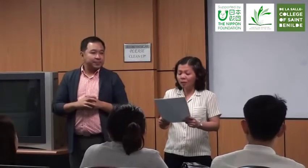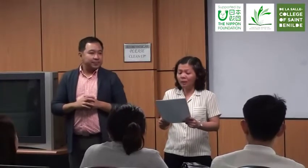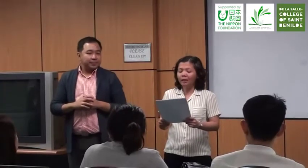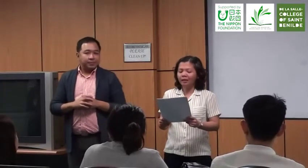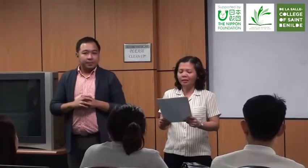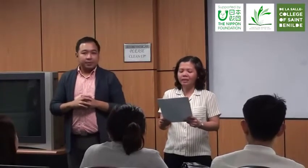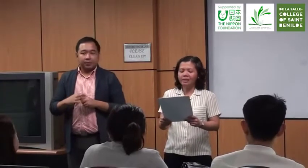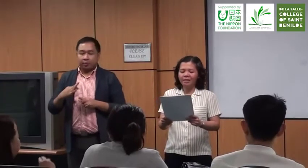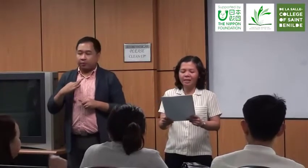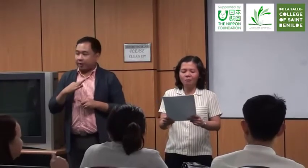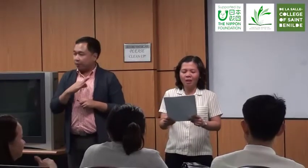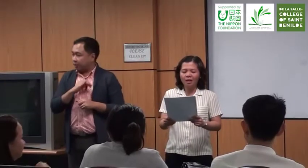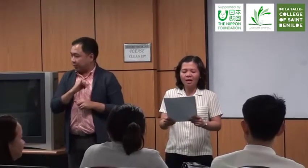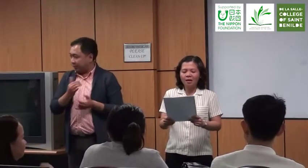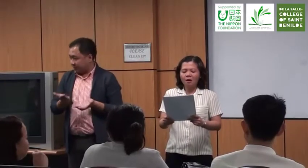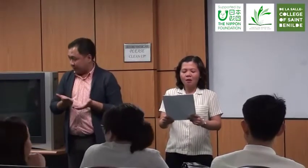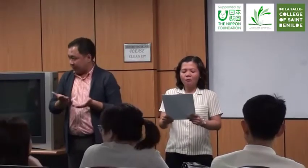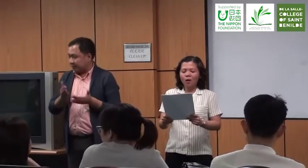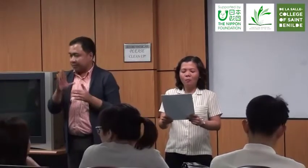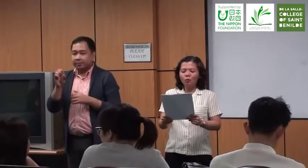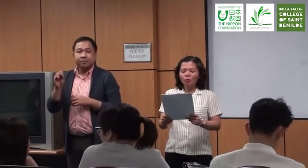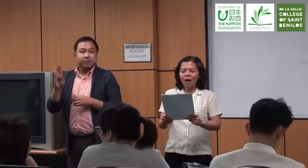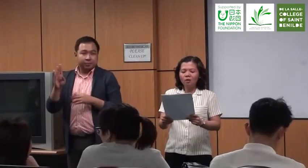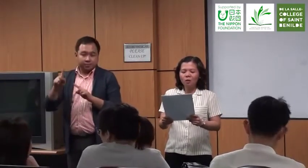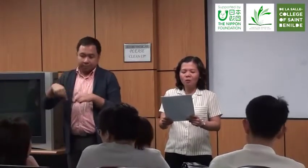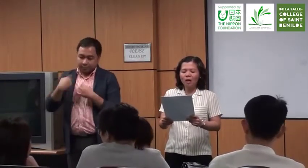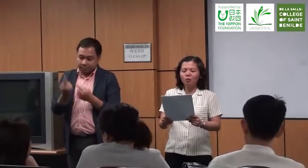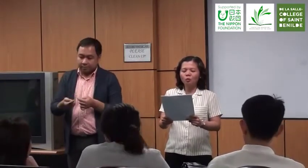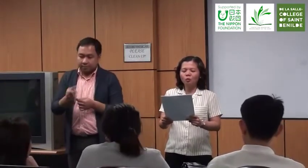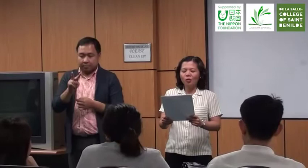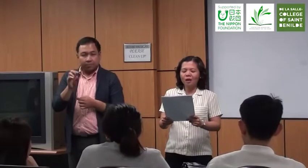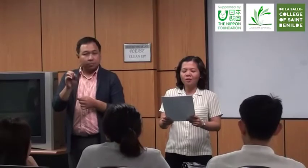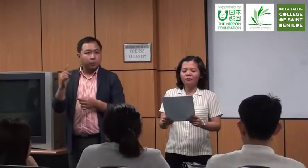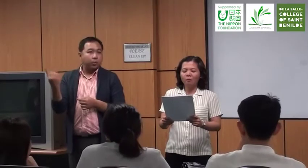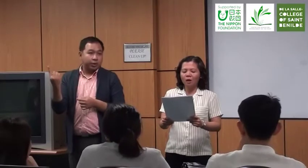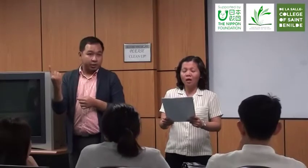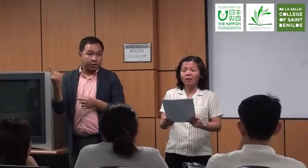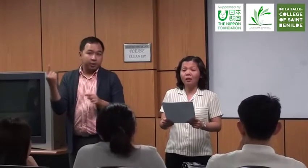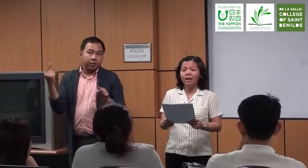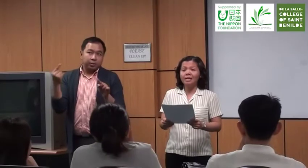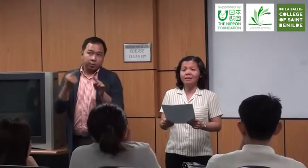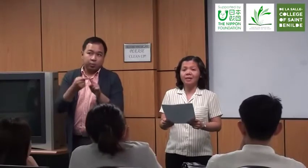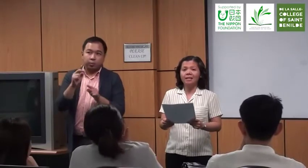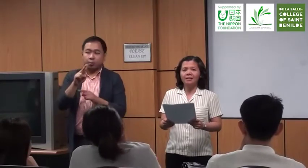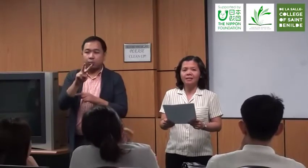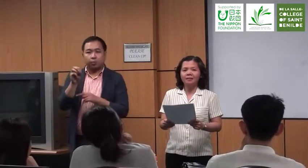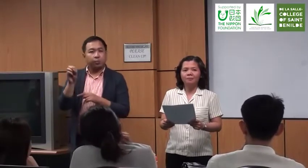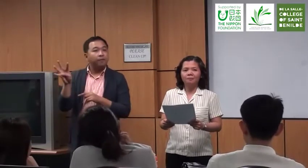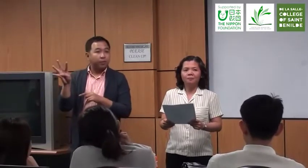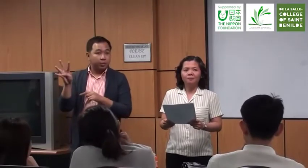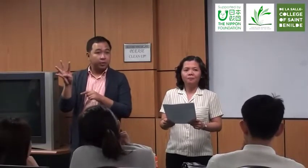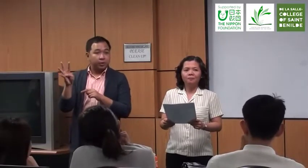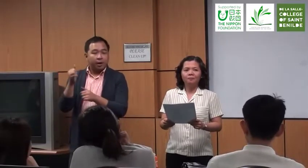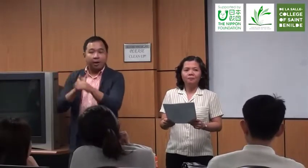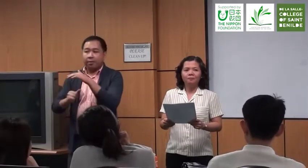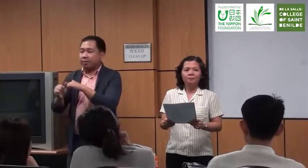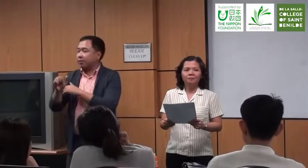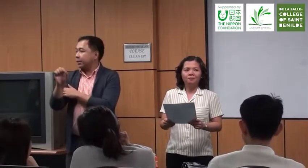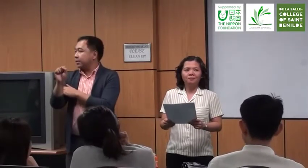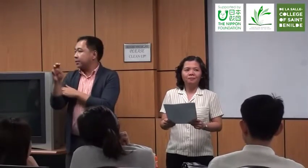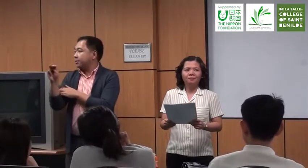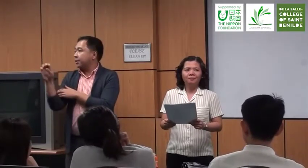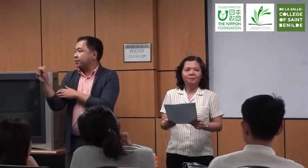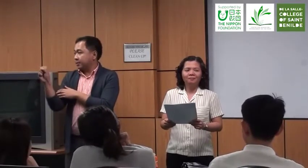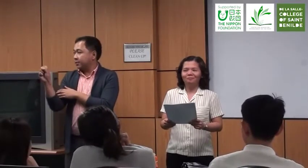A faculty here in TSB from 2001 to 2004 under SNS.